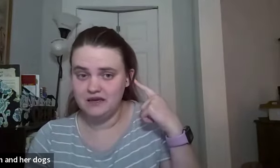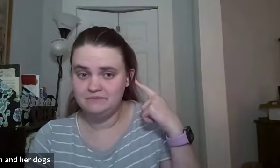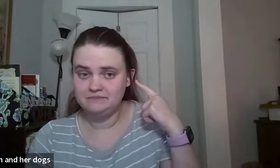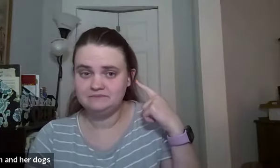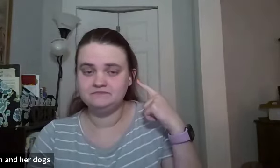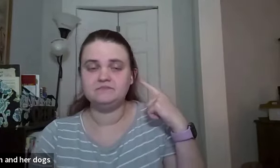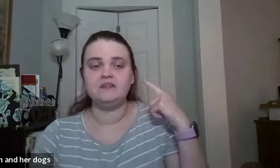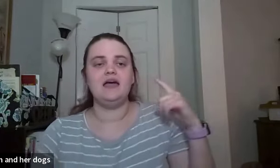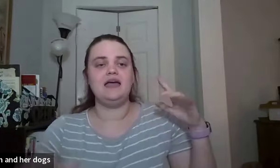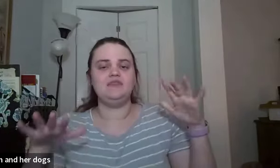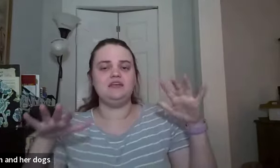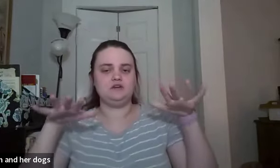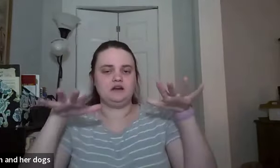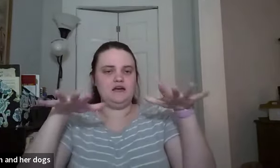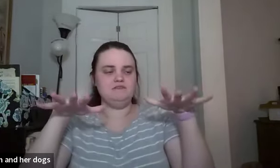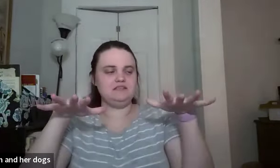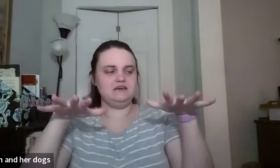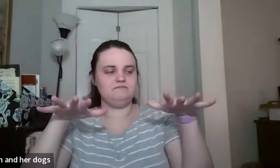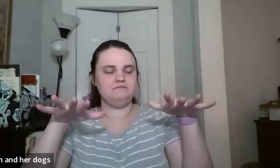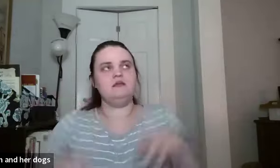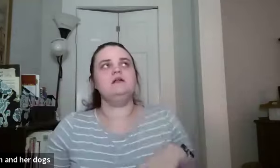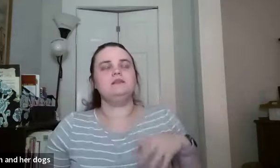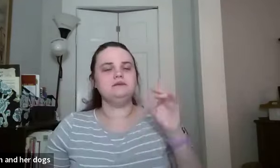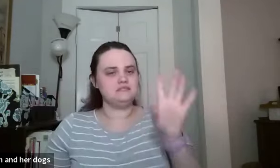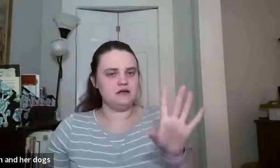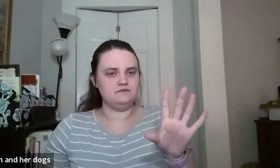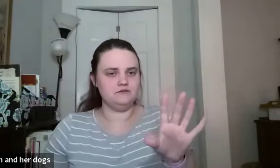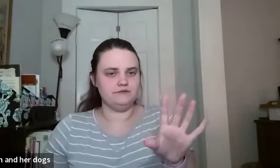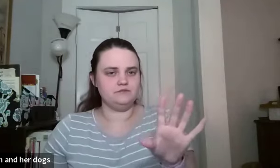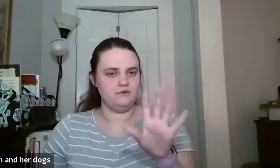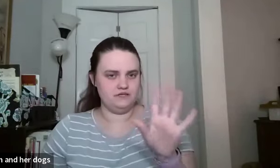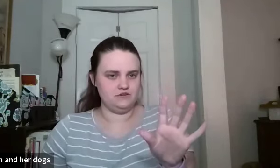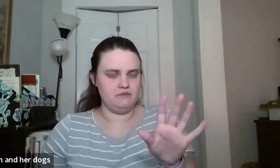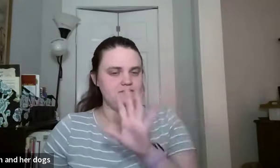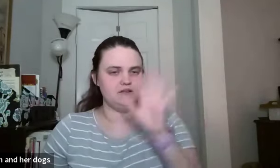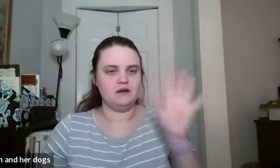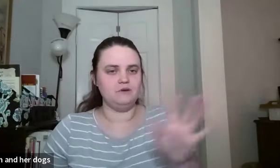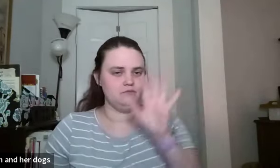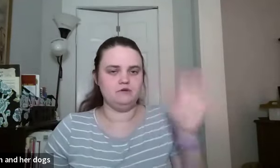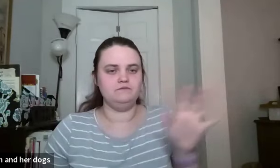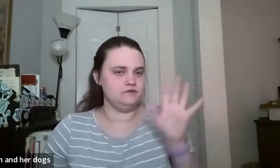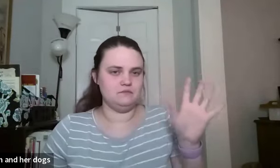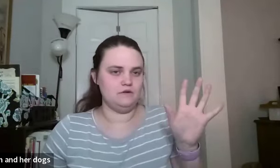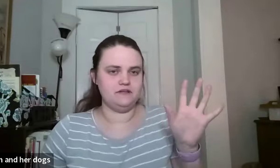Okay. And then you're going to have these like, let me sign it for you first before I describe it. I feel like I'm going to confuse it more if I do